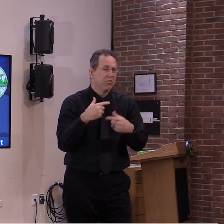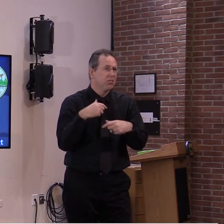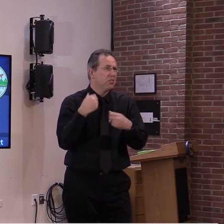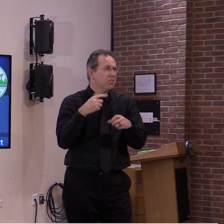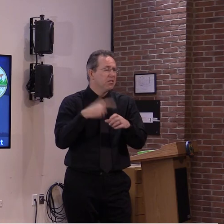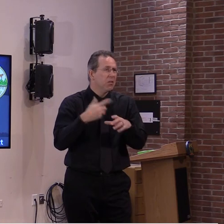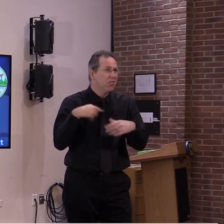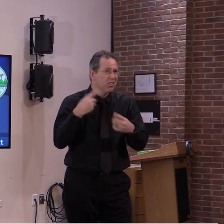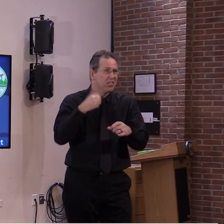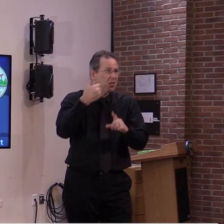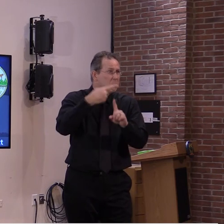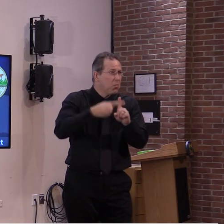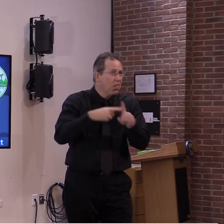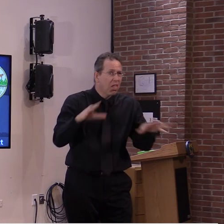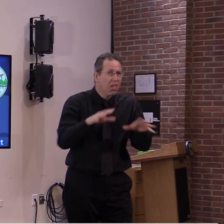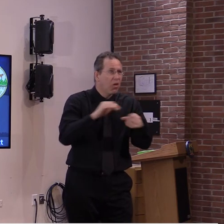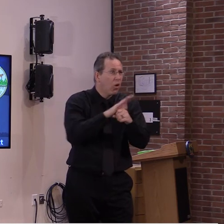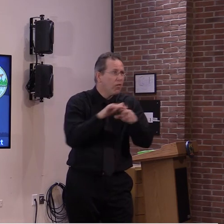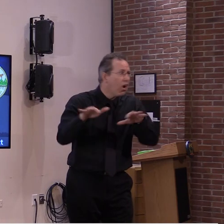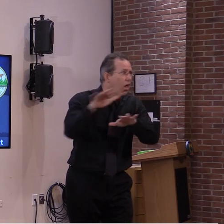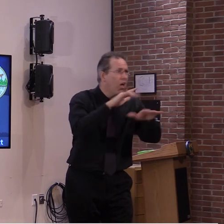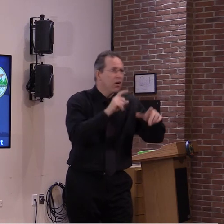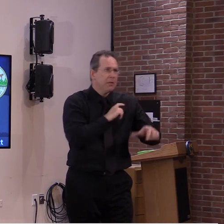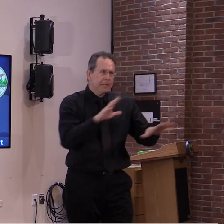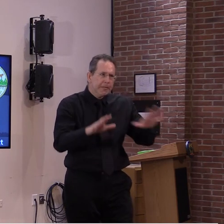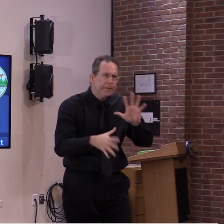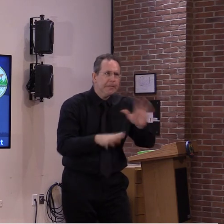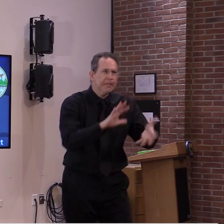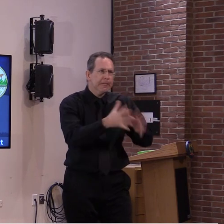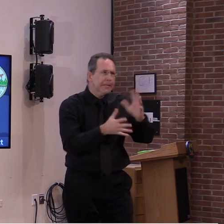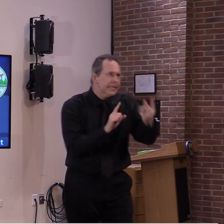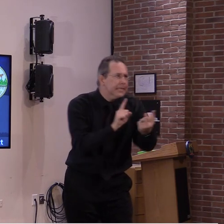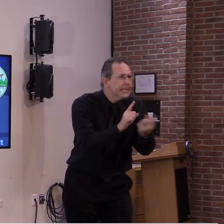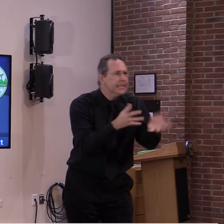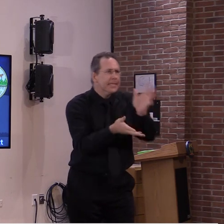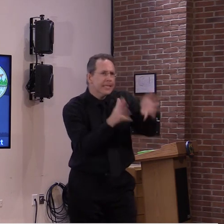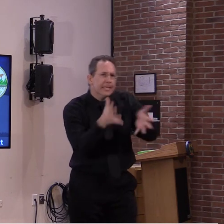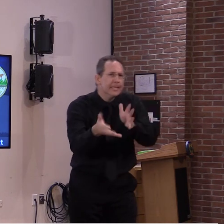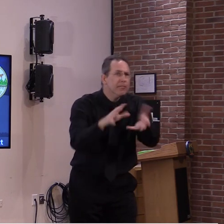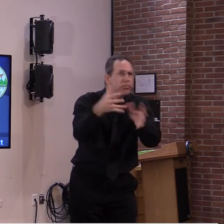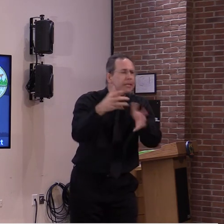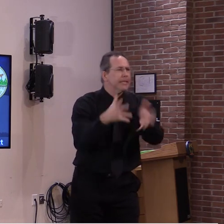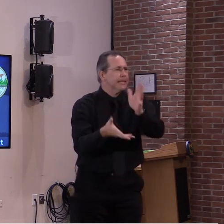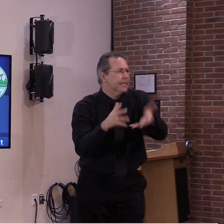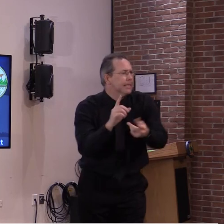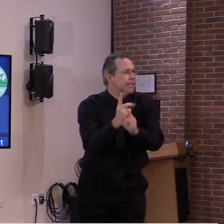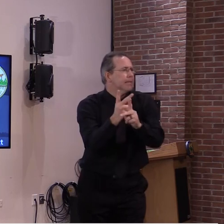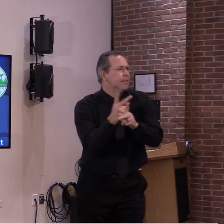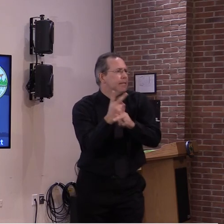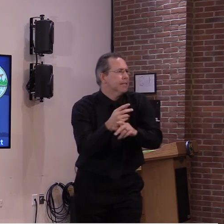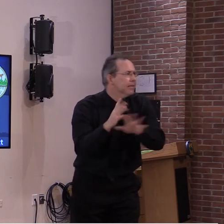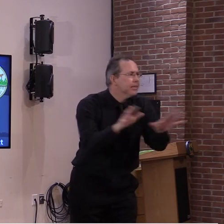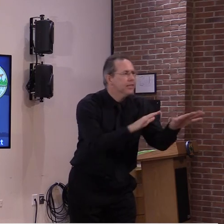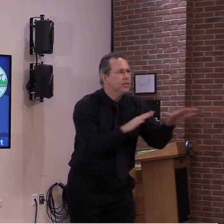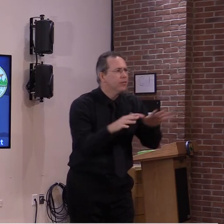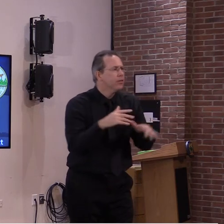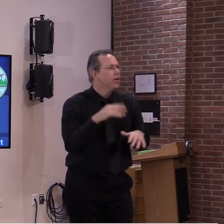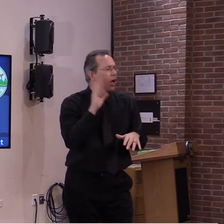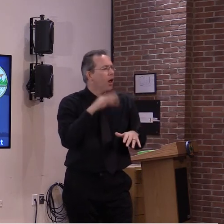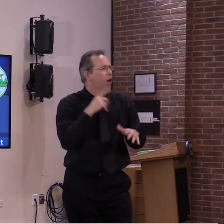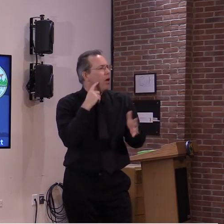the background as it usually is. And, you know, as you observed, in just a few days, we'll have an opportunity to recognize that